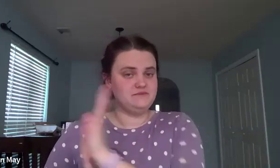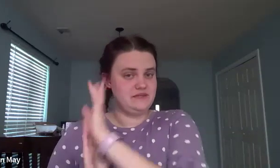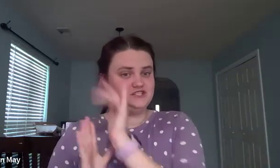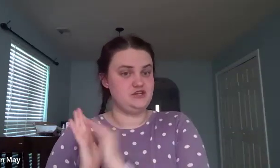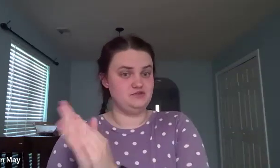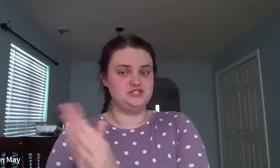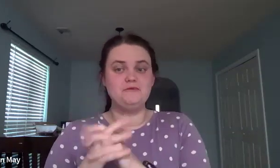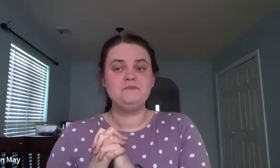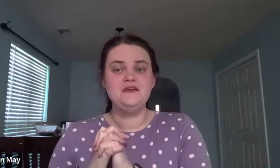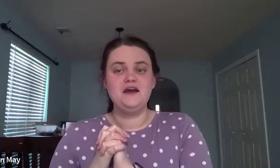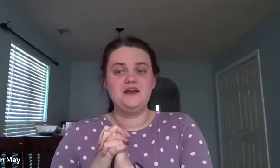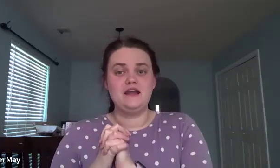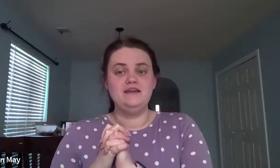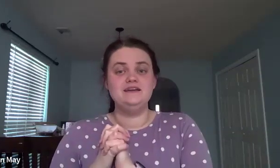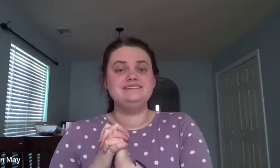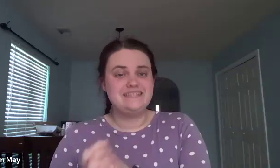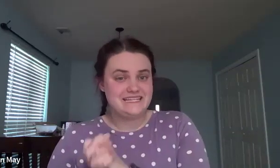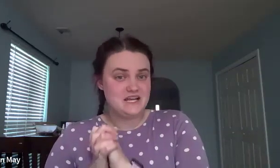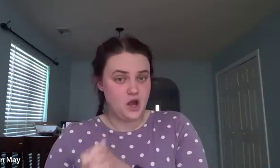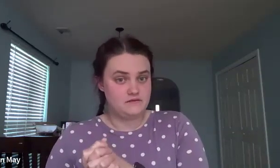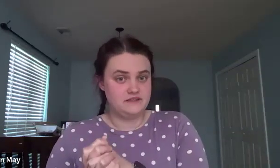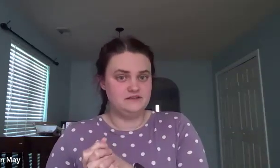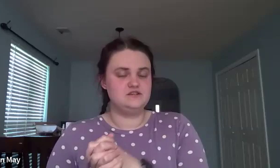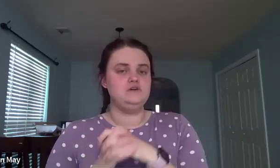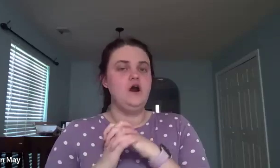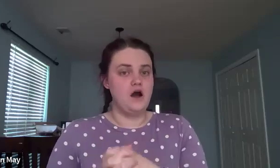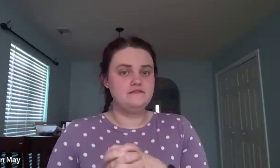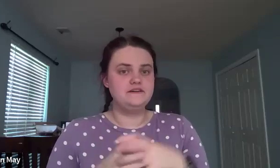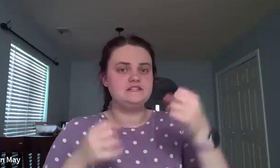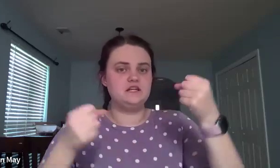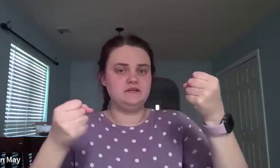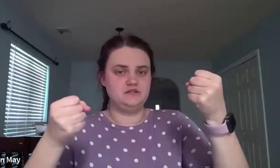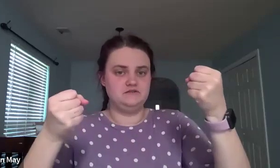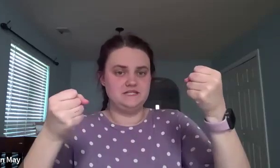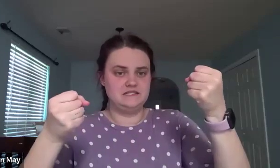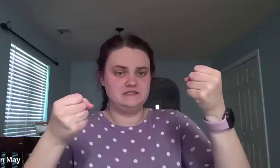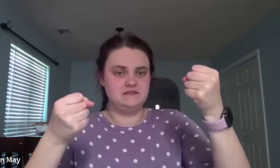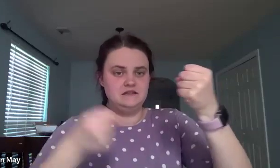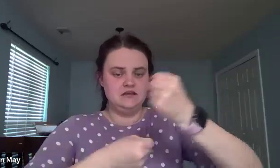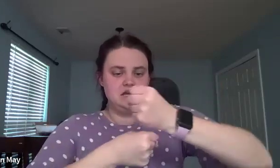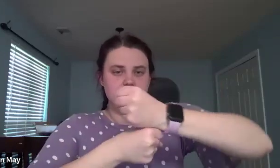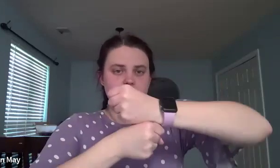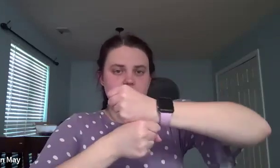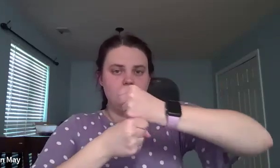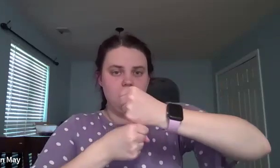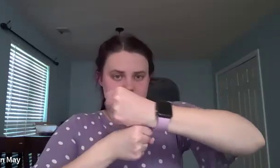times. So that's just I'm trying to show. All right. Tea and coffee. So coffee is going to be 2 fists, and you're going to go